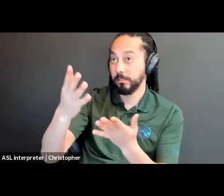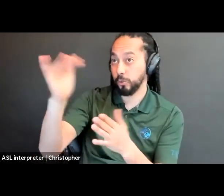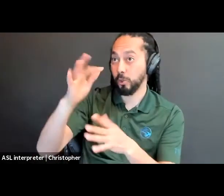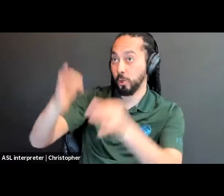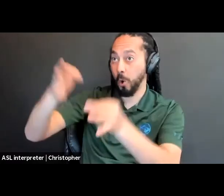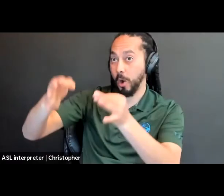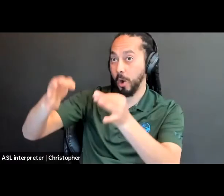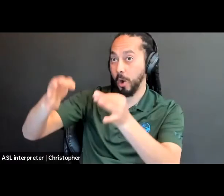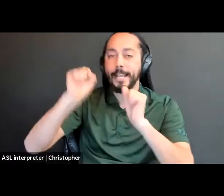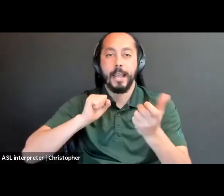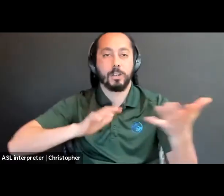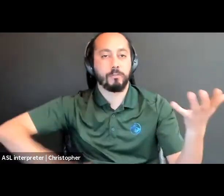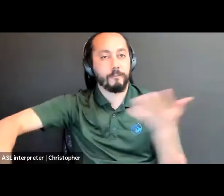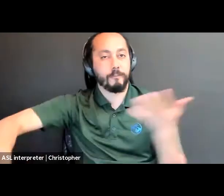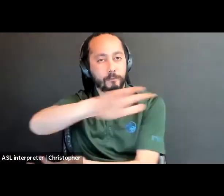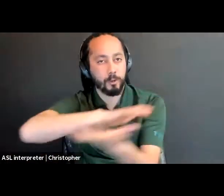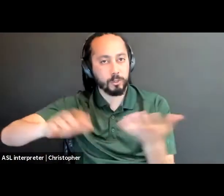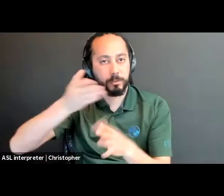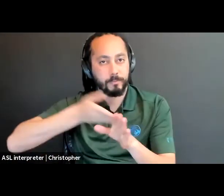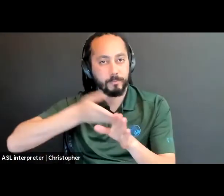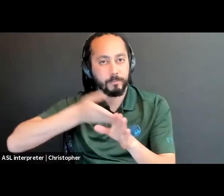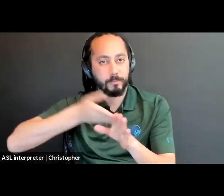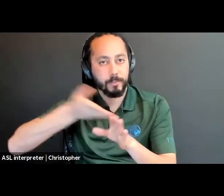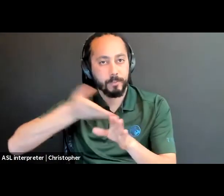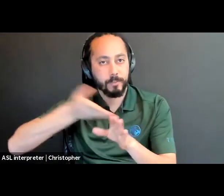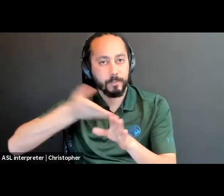professionals involved in the case, including judges.